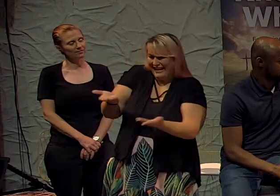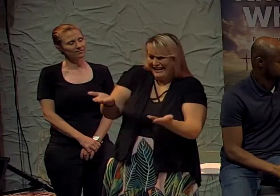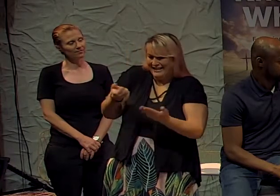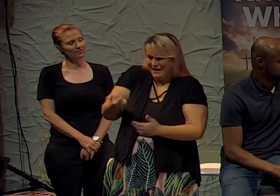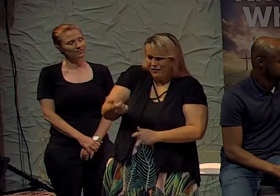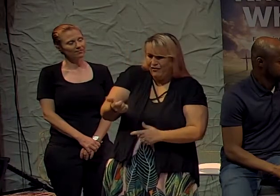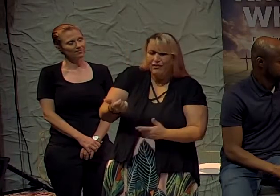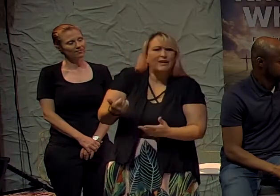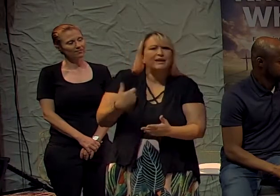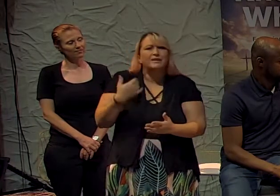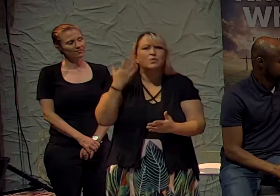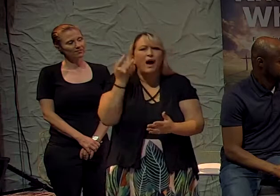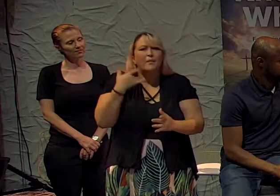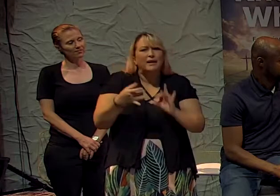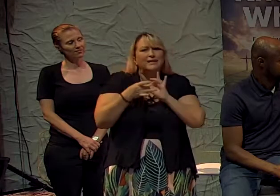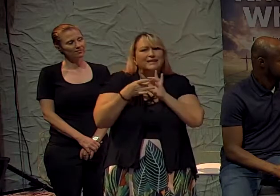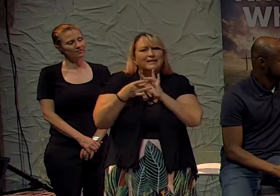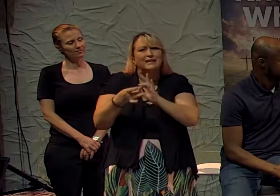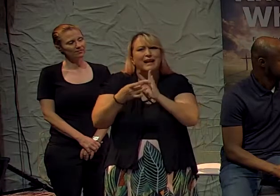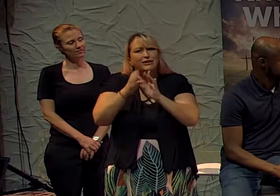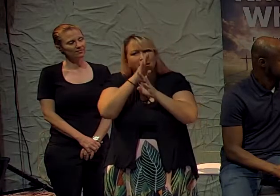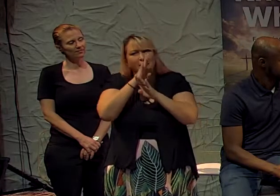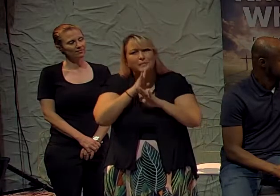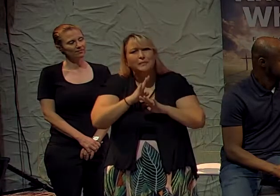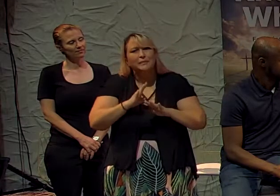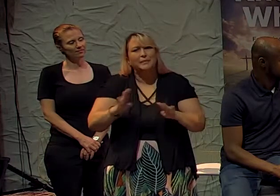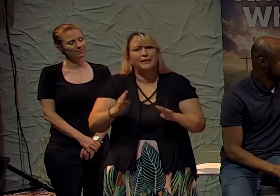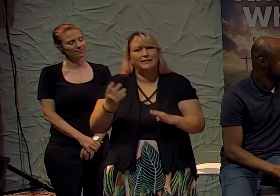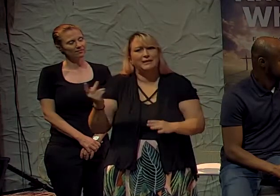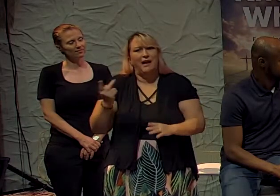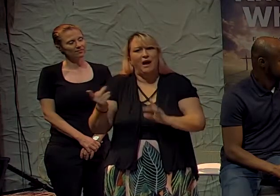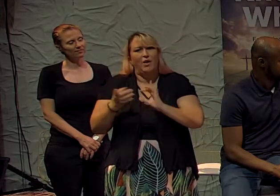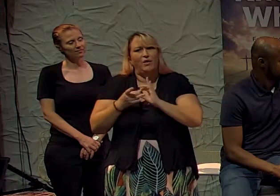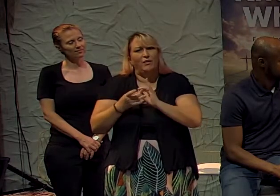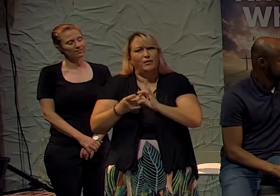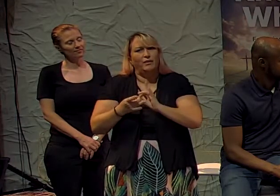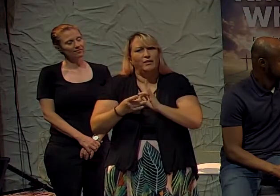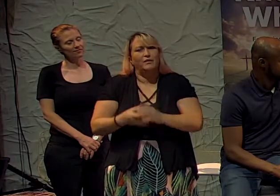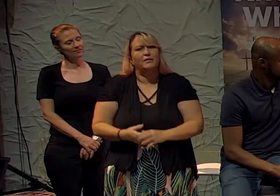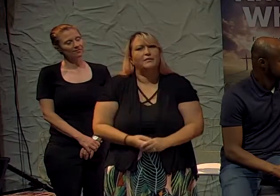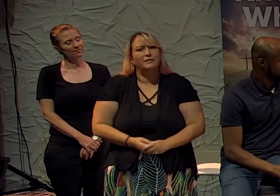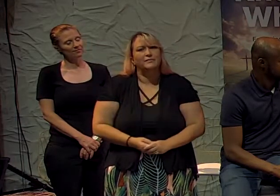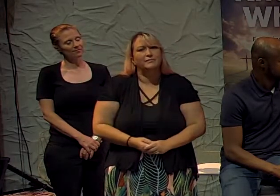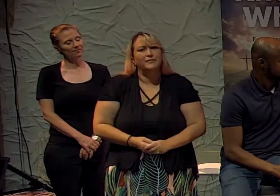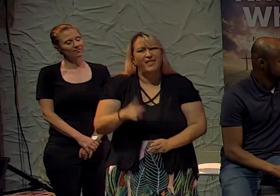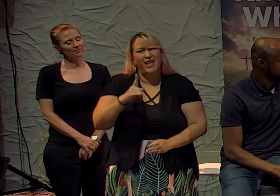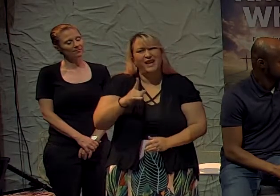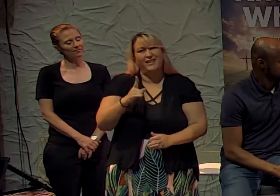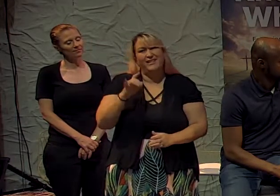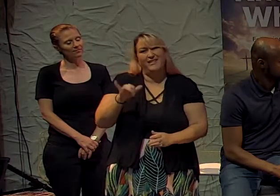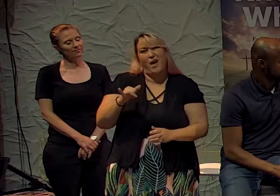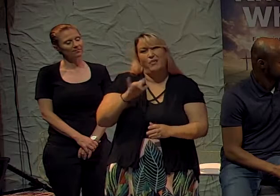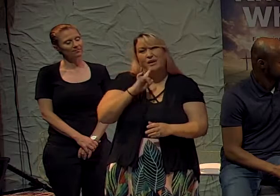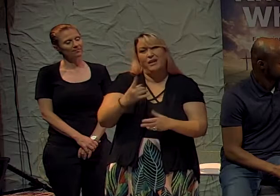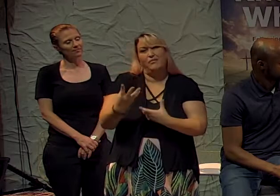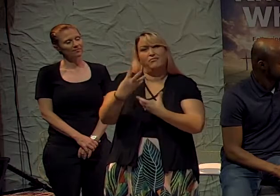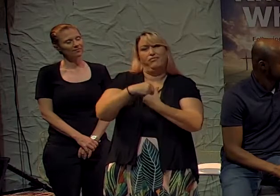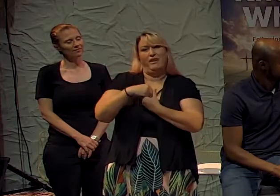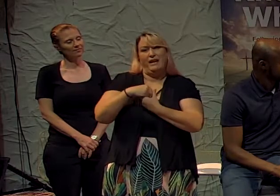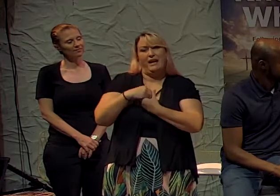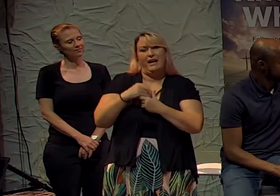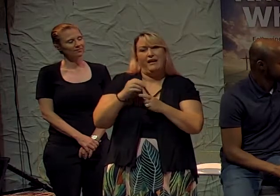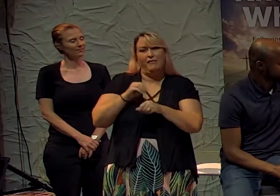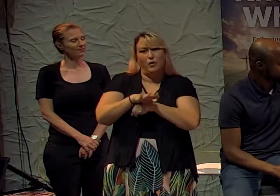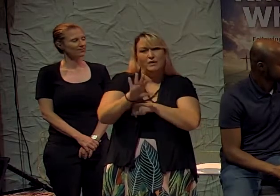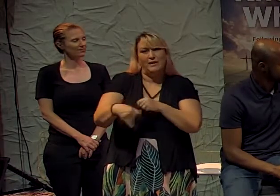is a connection and a peace in our dynamic that brings that joy. So with